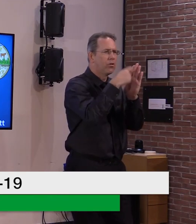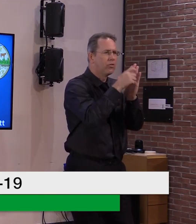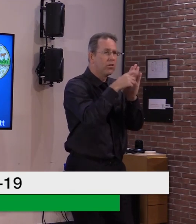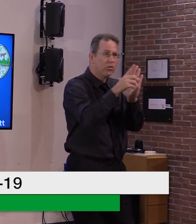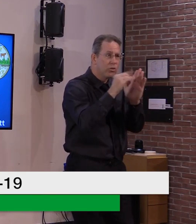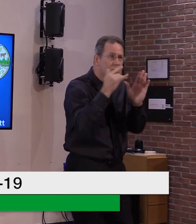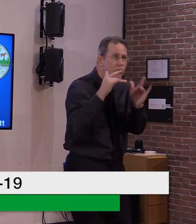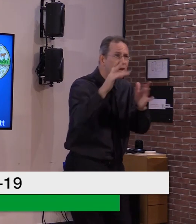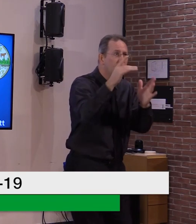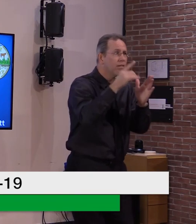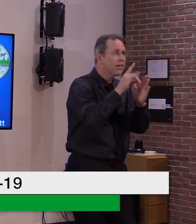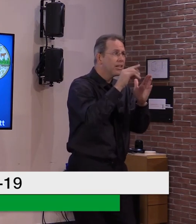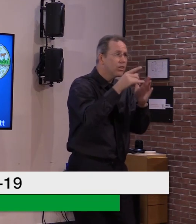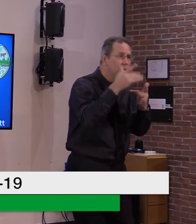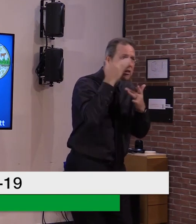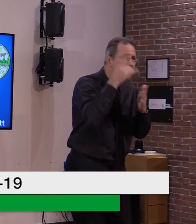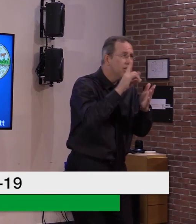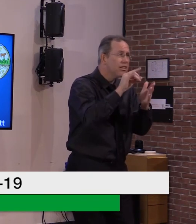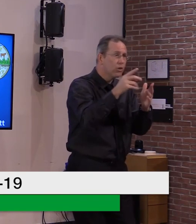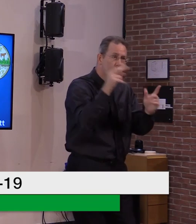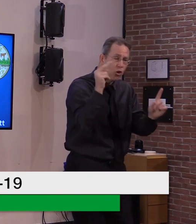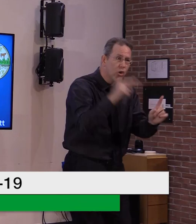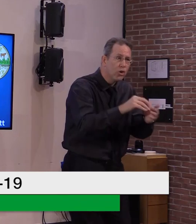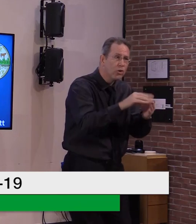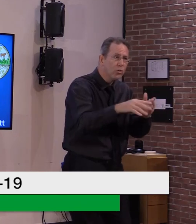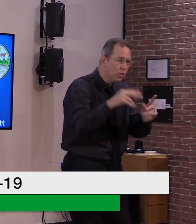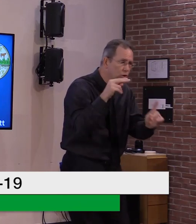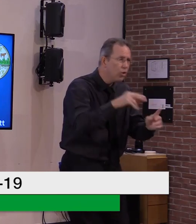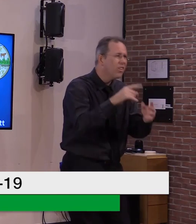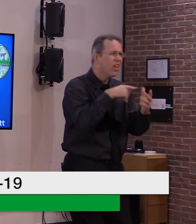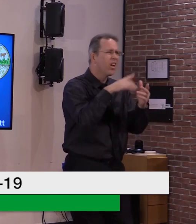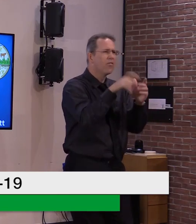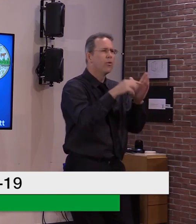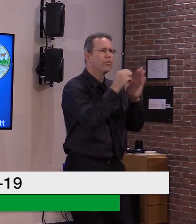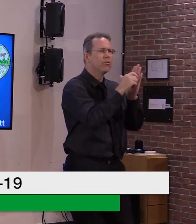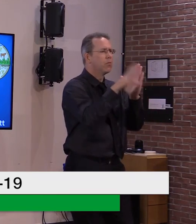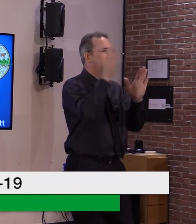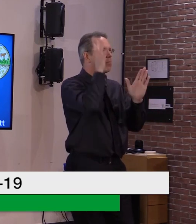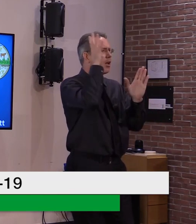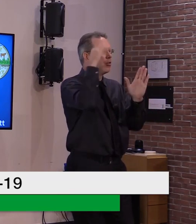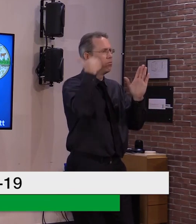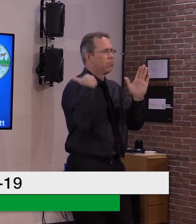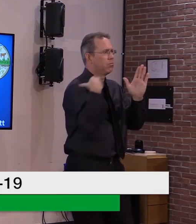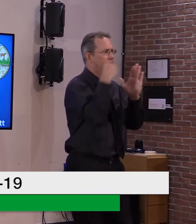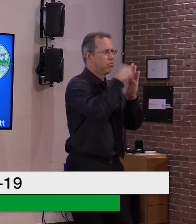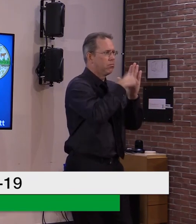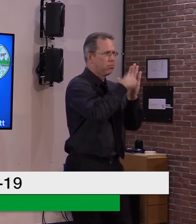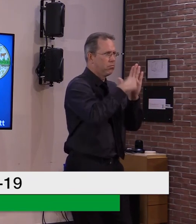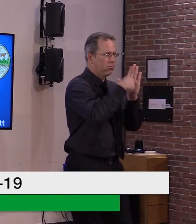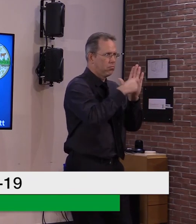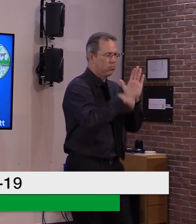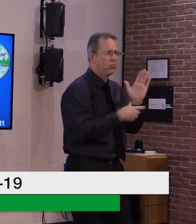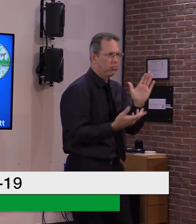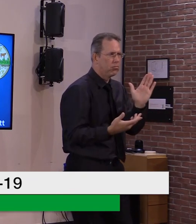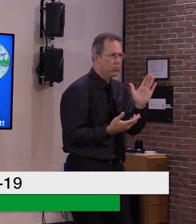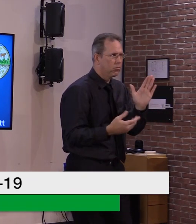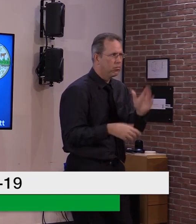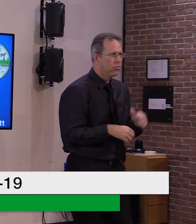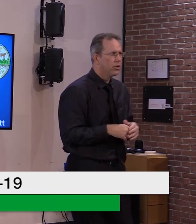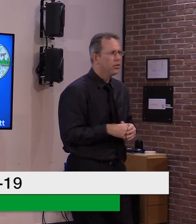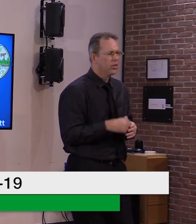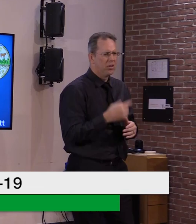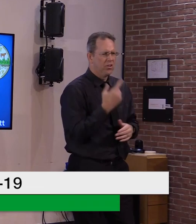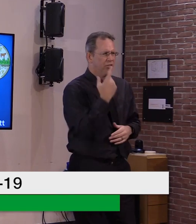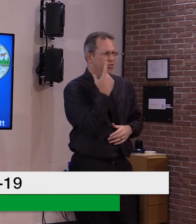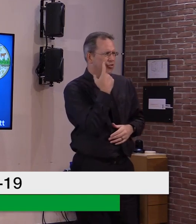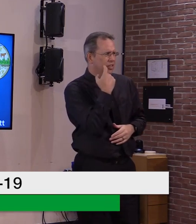to put it and i know um you know dr wade and i were on vermont fish and uh the other day and listening to superintendent bonefield from